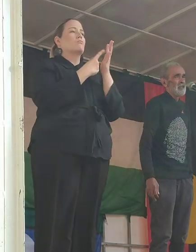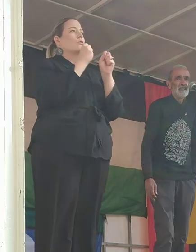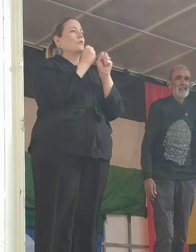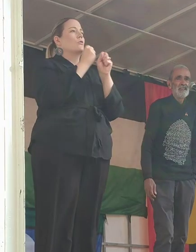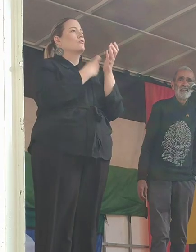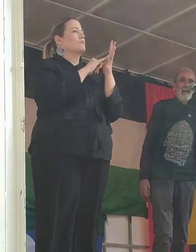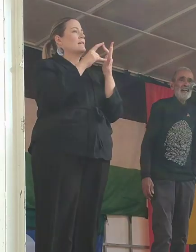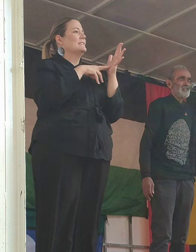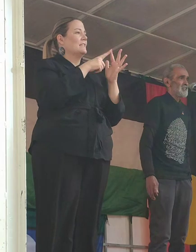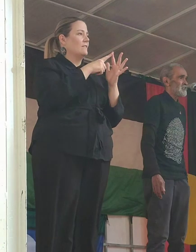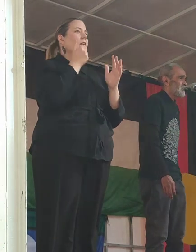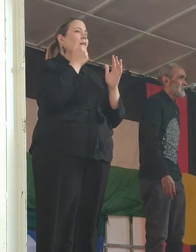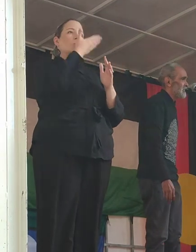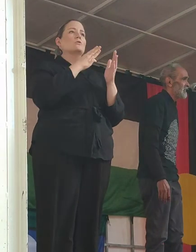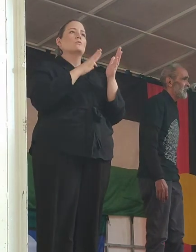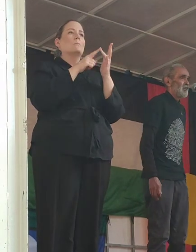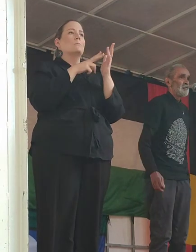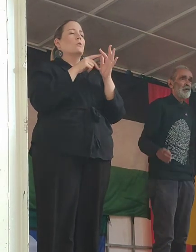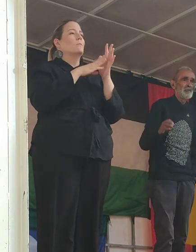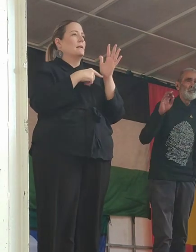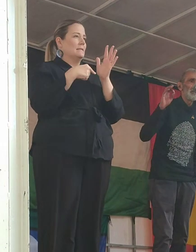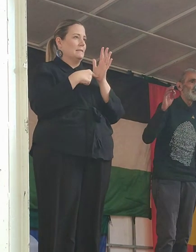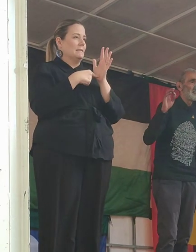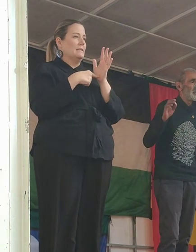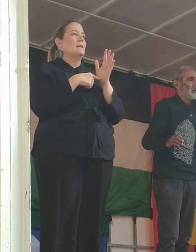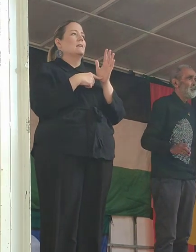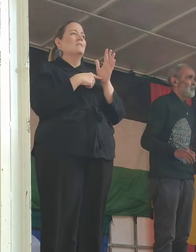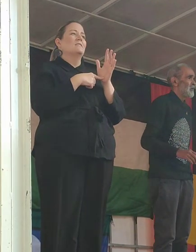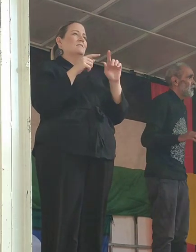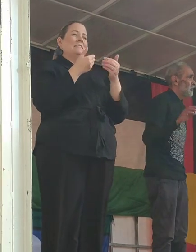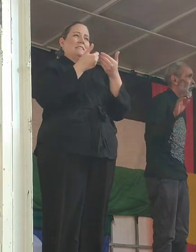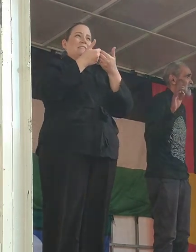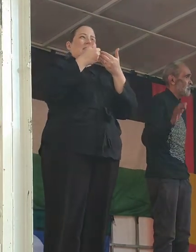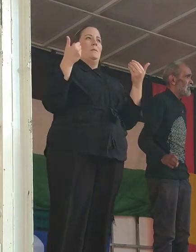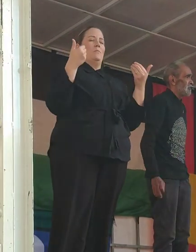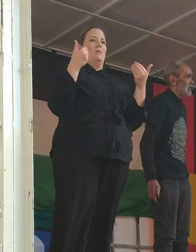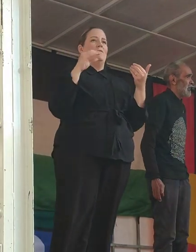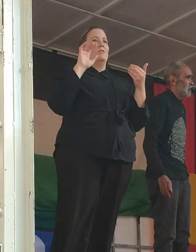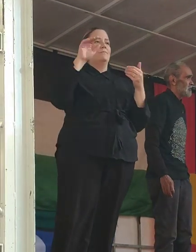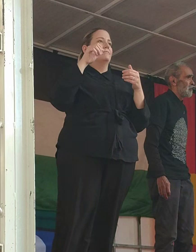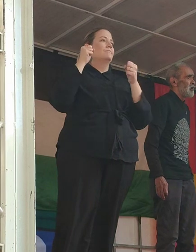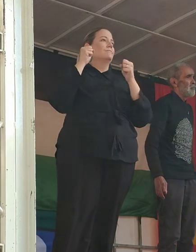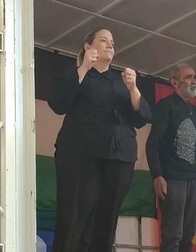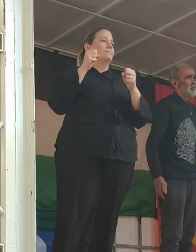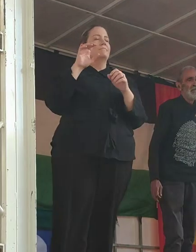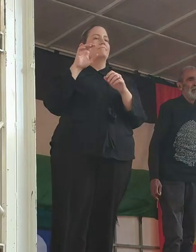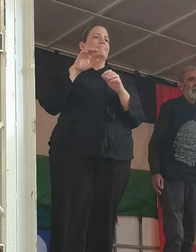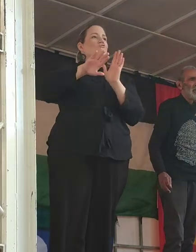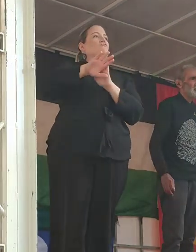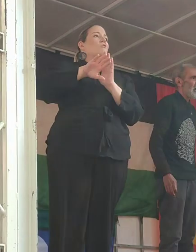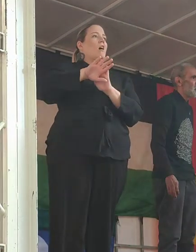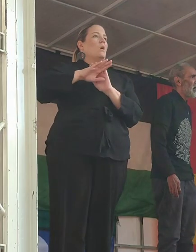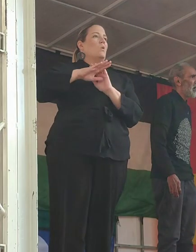movement, as distinct from the minuscule right wing of the Aboriginal movement who